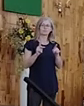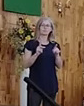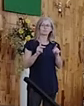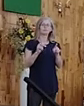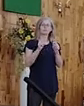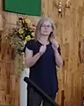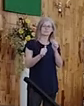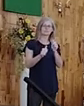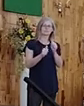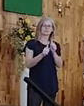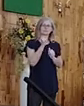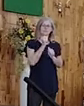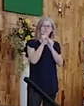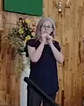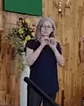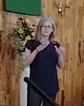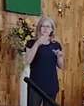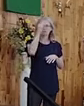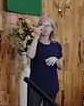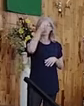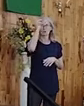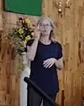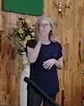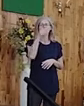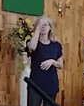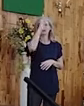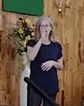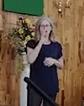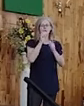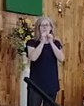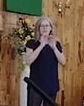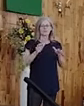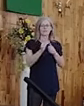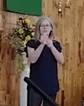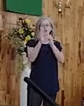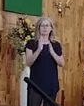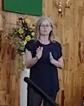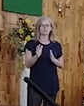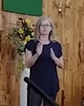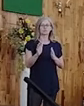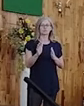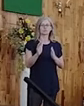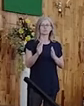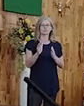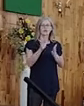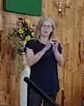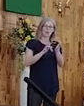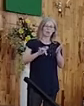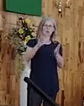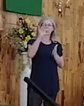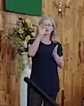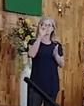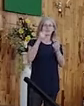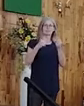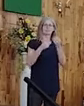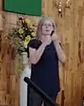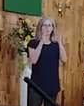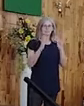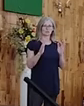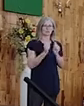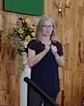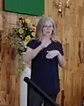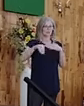most blessed Virgin Mary, Mother of God, with your blessed apostles and glorious martyrs,